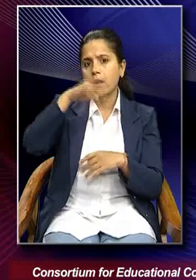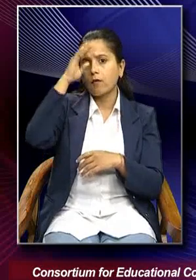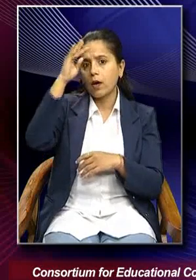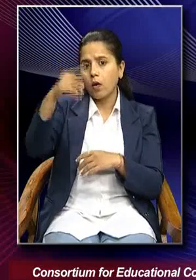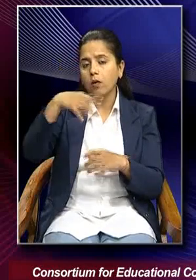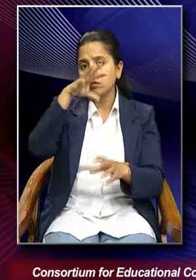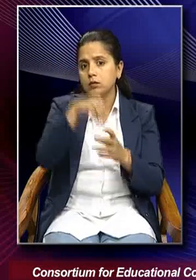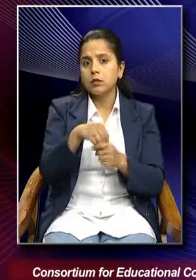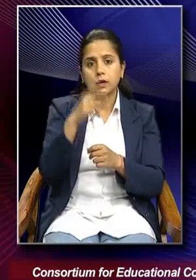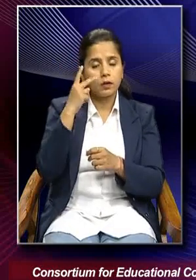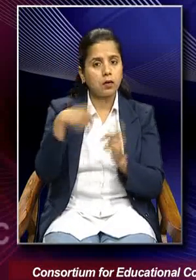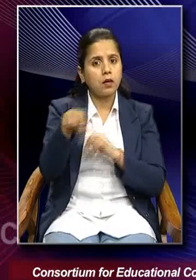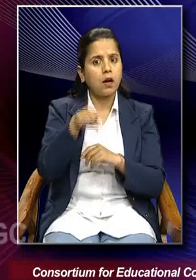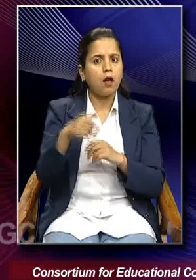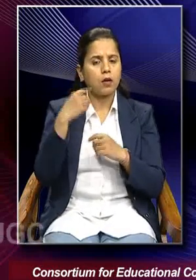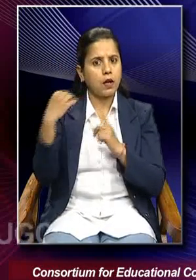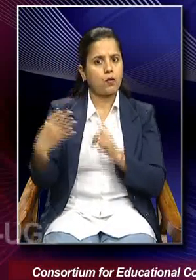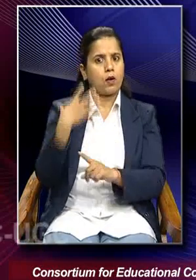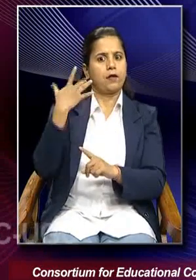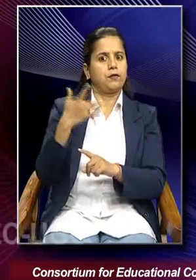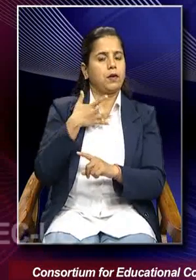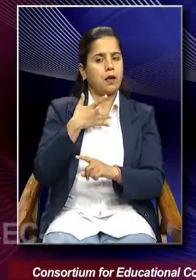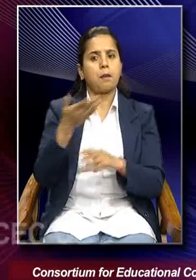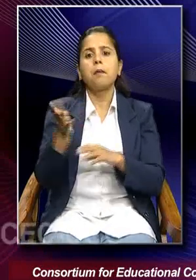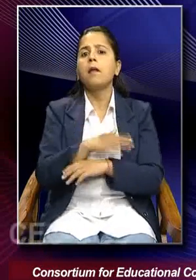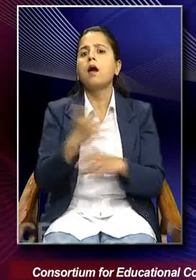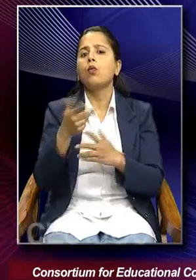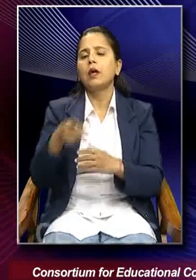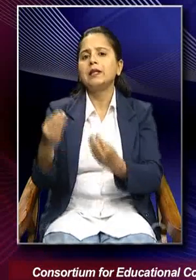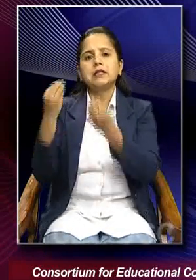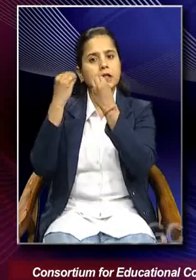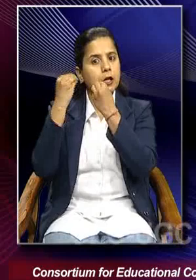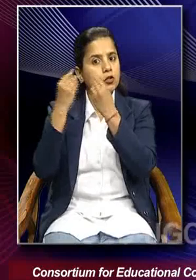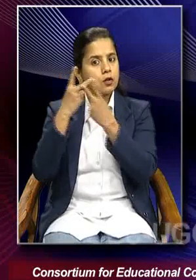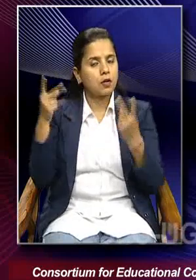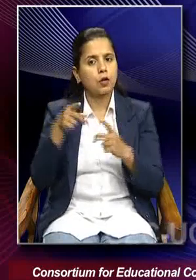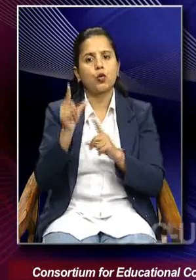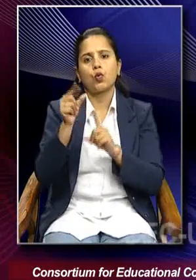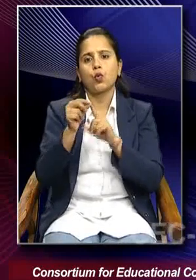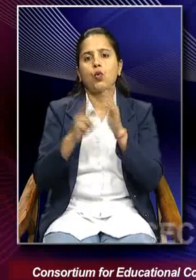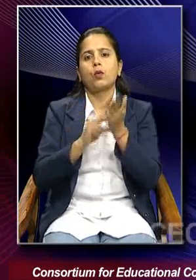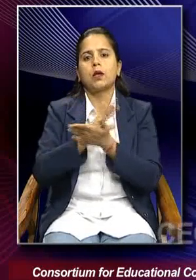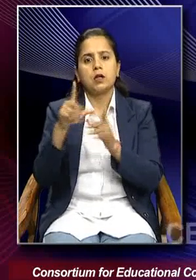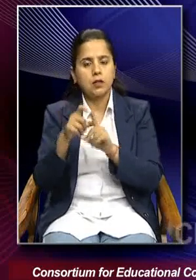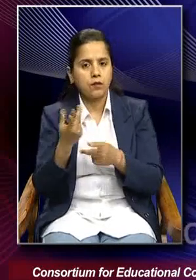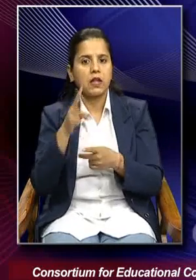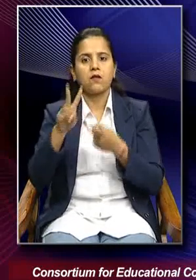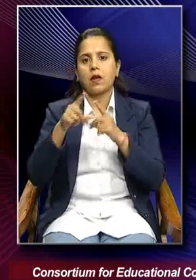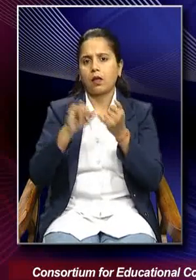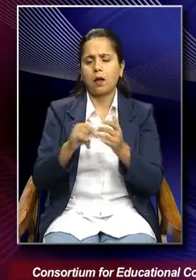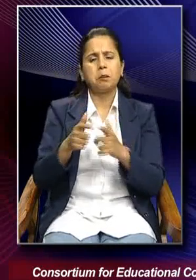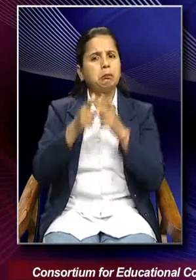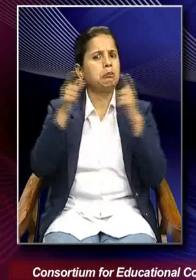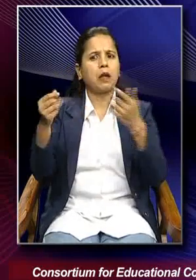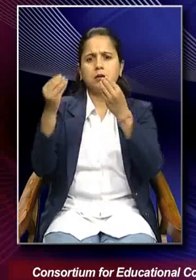are influenced by the teachings of Upanishads or Vedas at large,